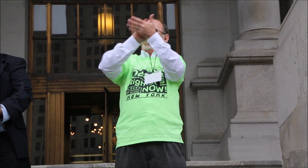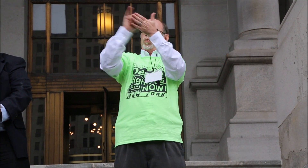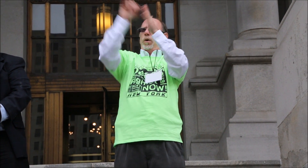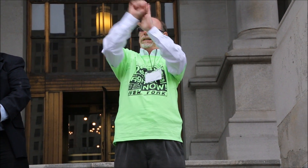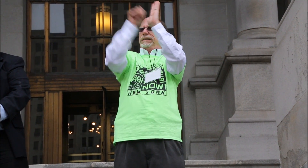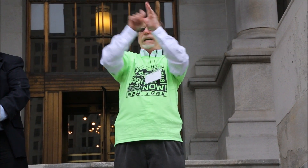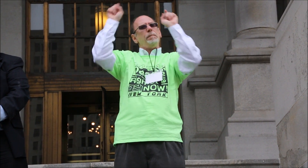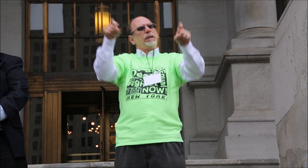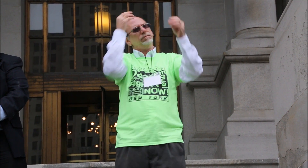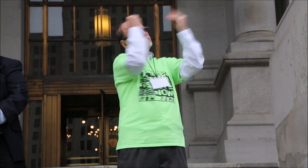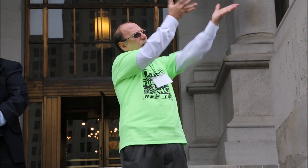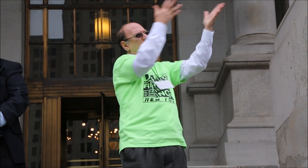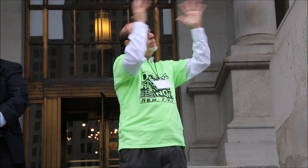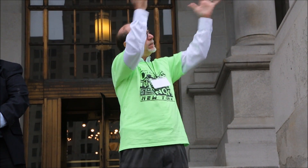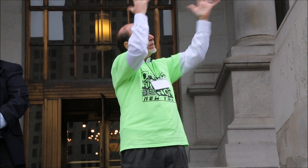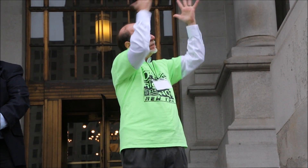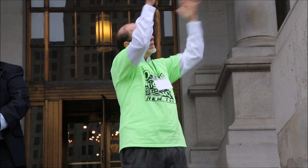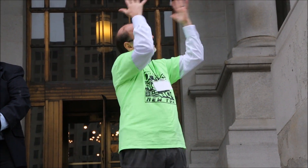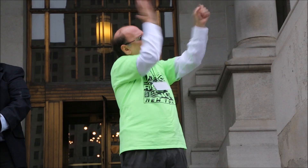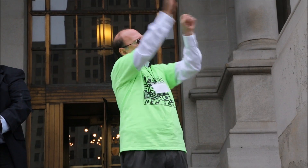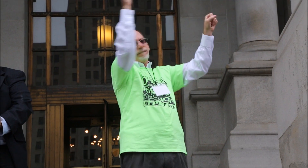children. We have a right to